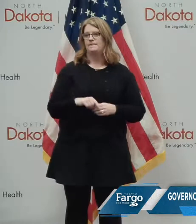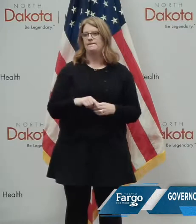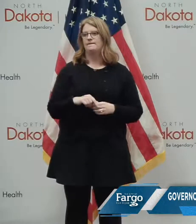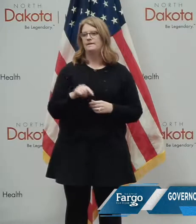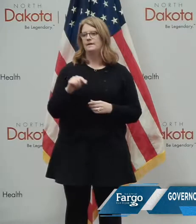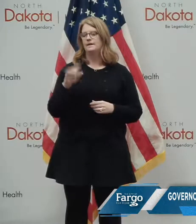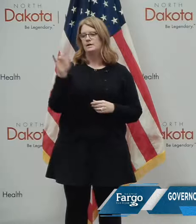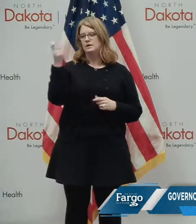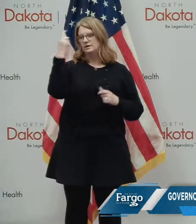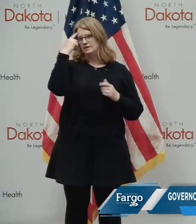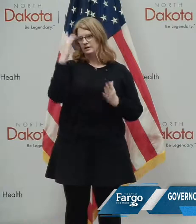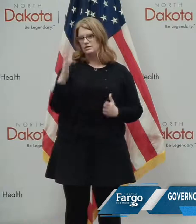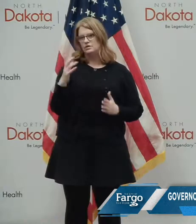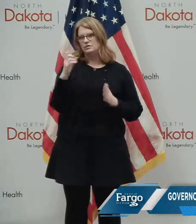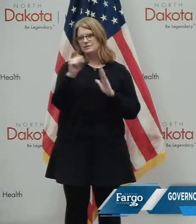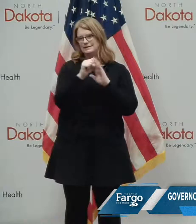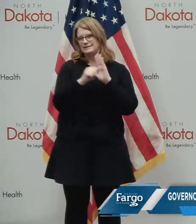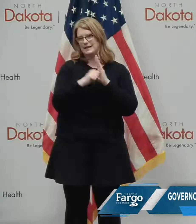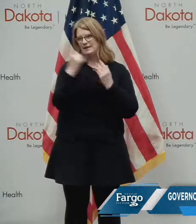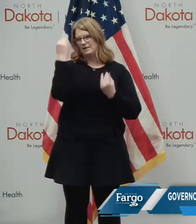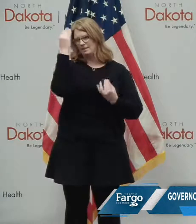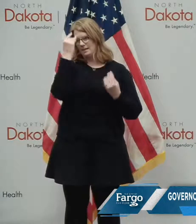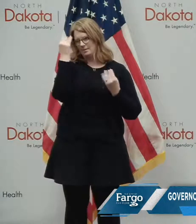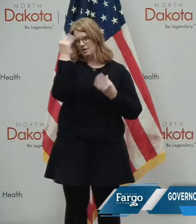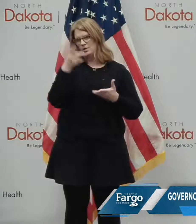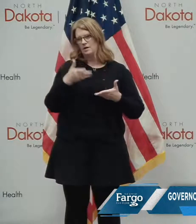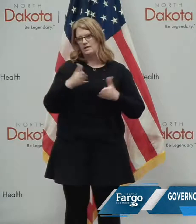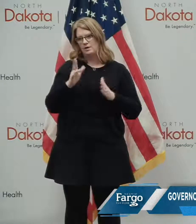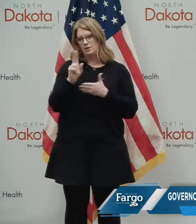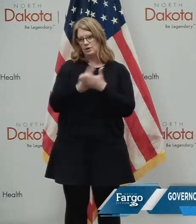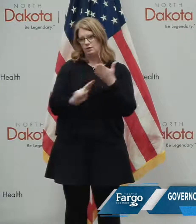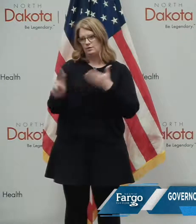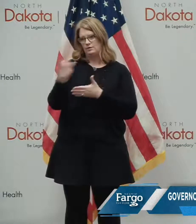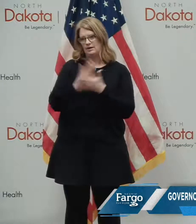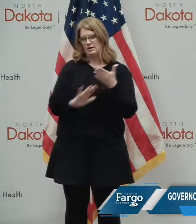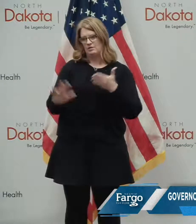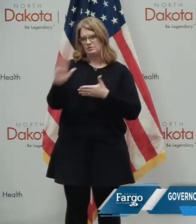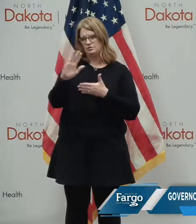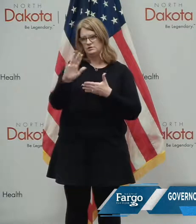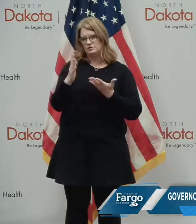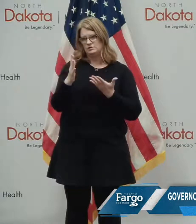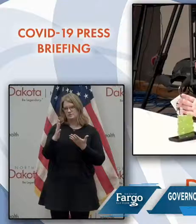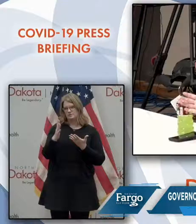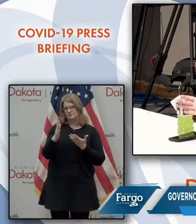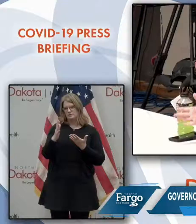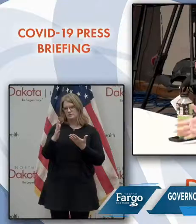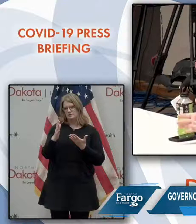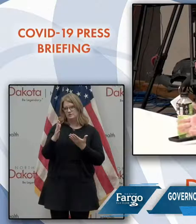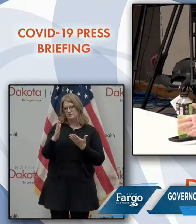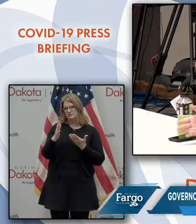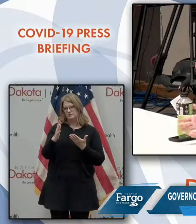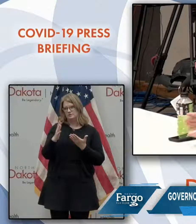Governor, has the state thought about allowing universities and colleges across the state to release their total number of